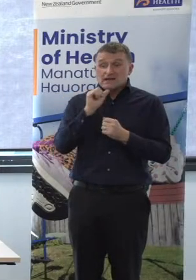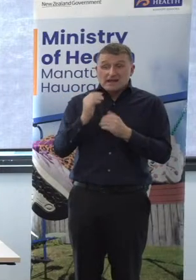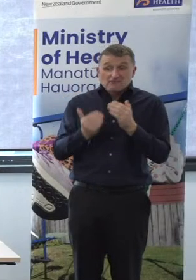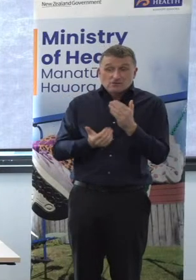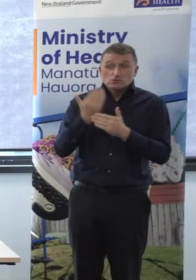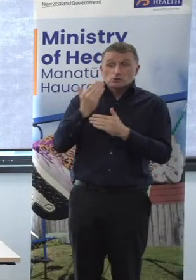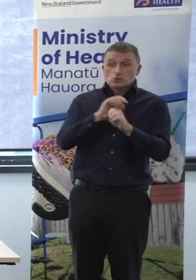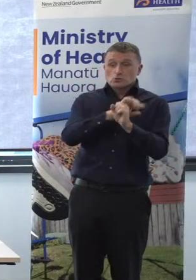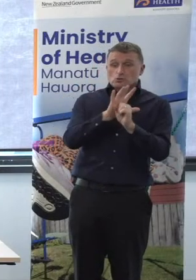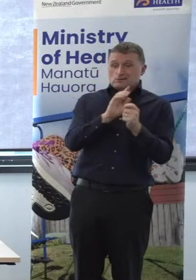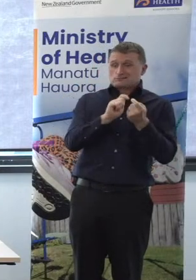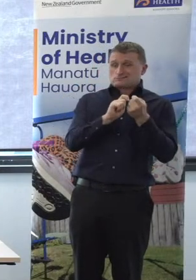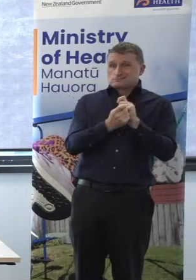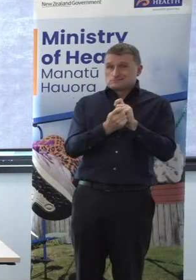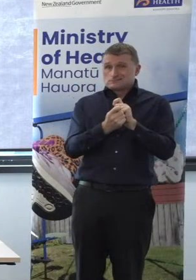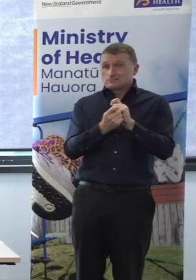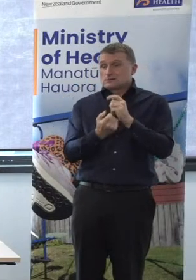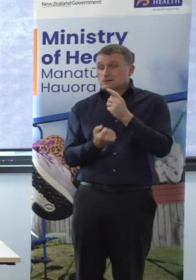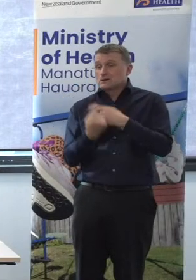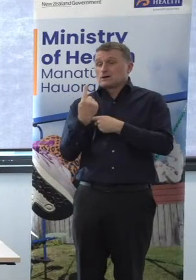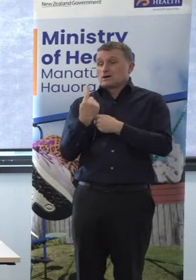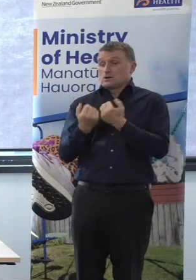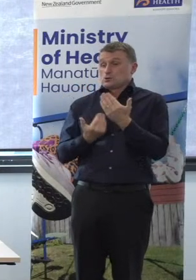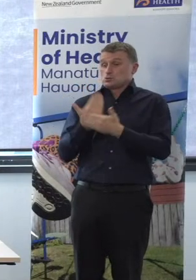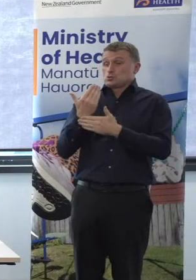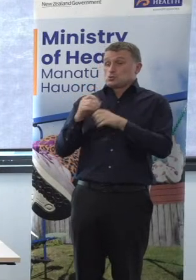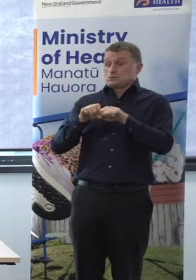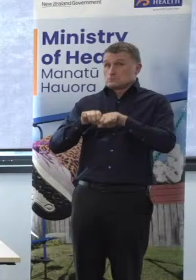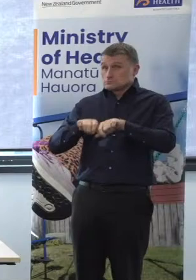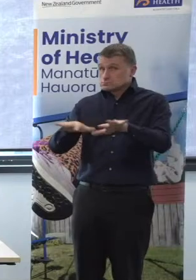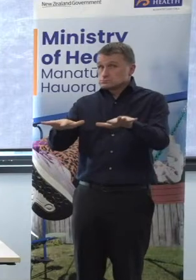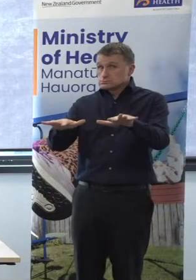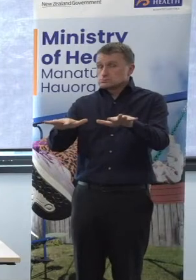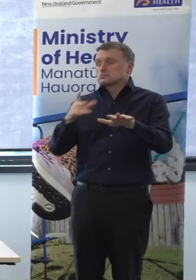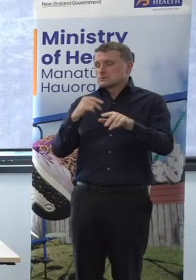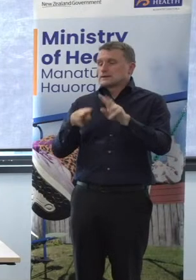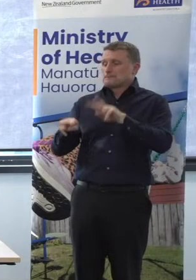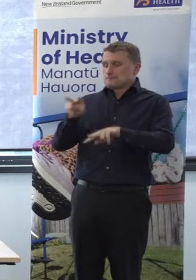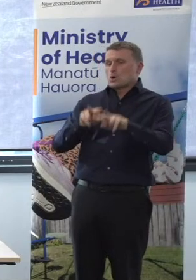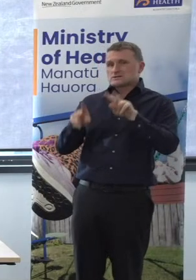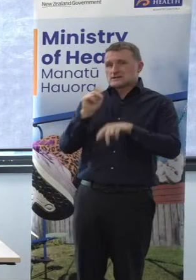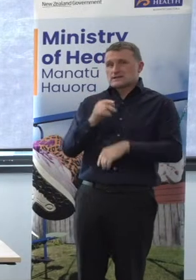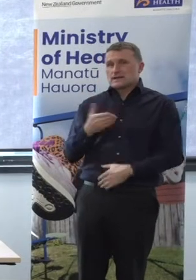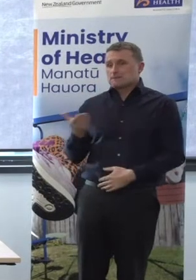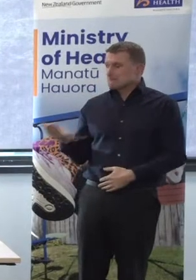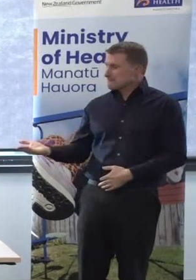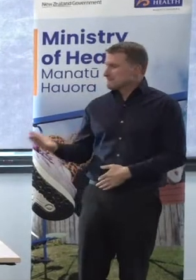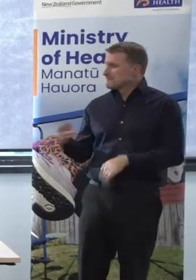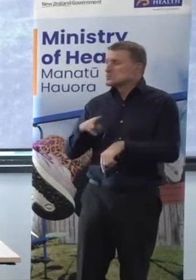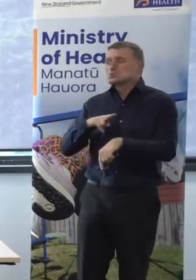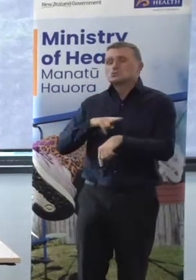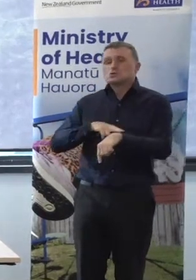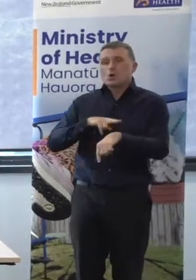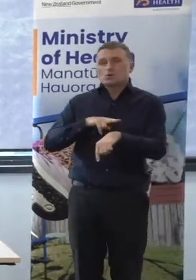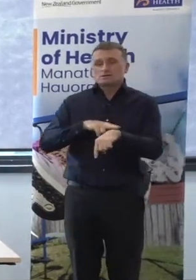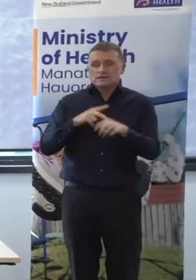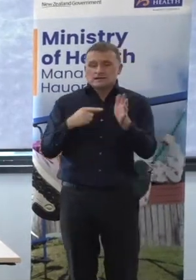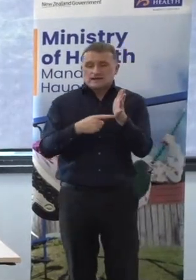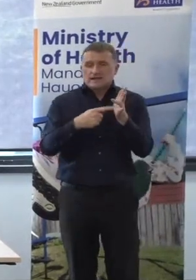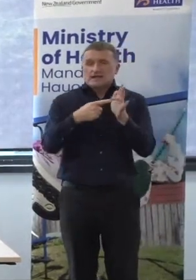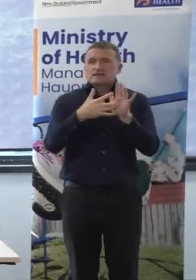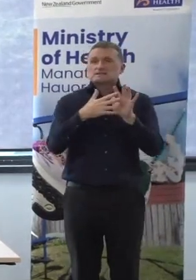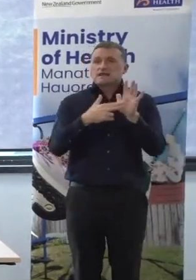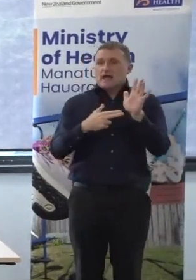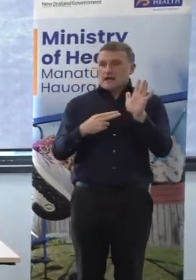be presently circulating in the community. Thank you. Back to you, Dr. Town. Good. Well, thank you both very much for those